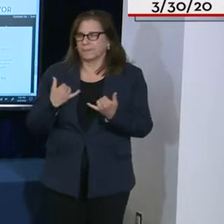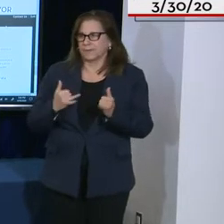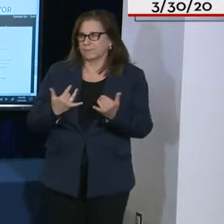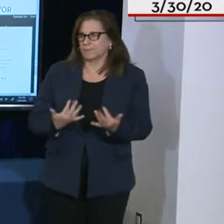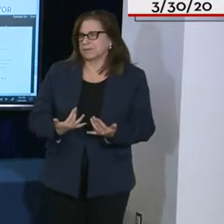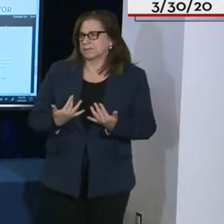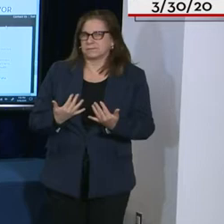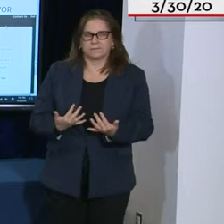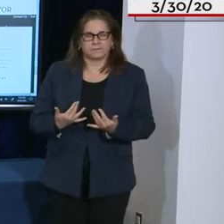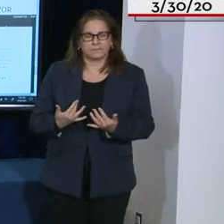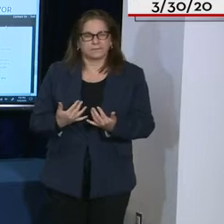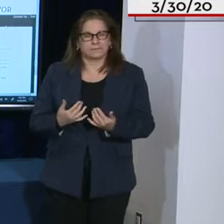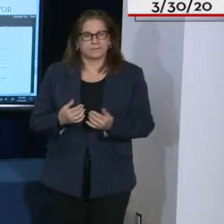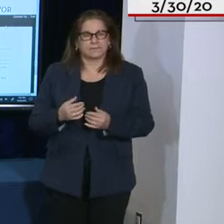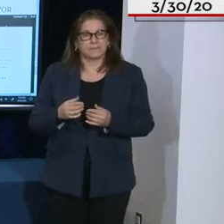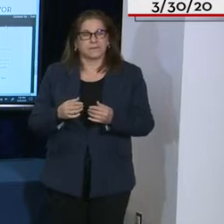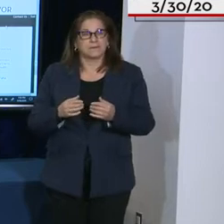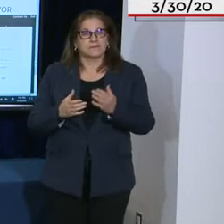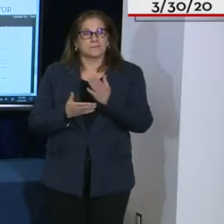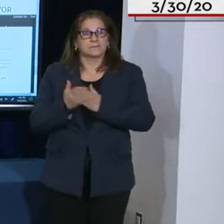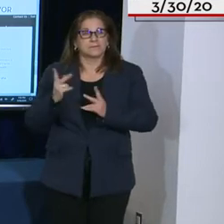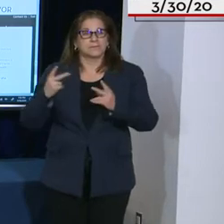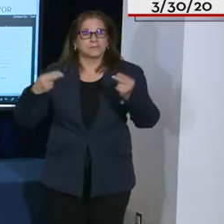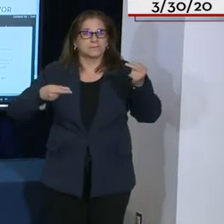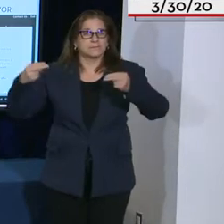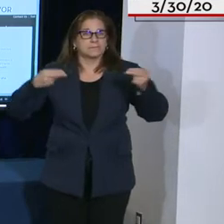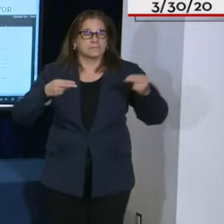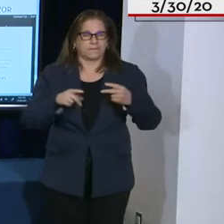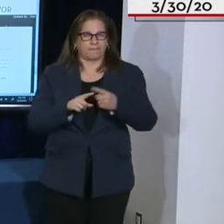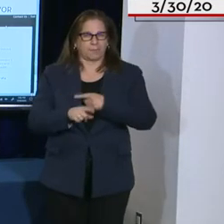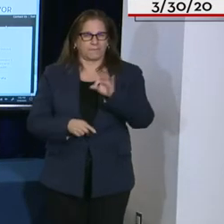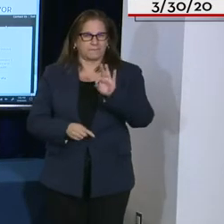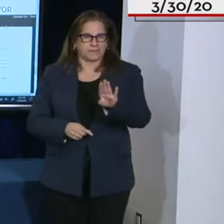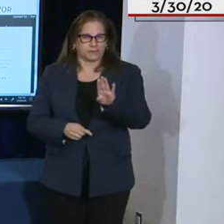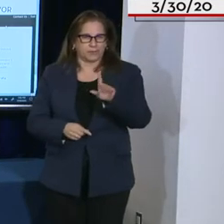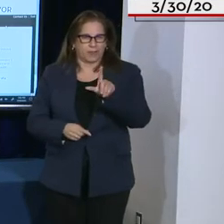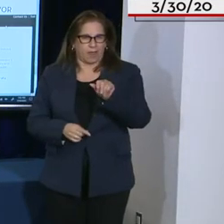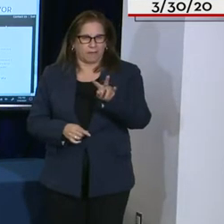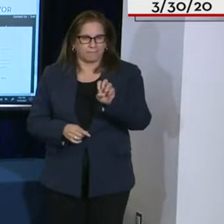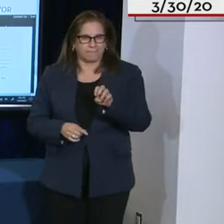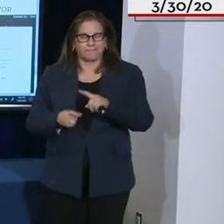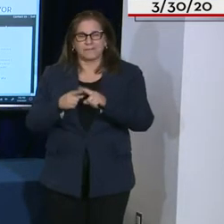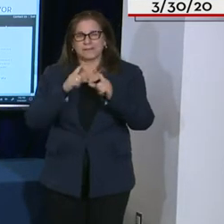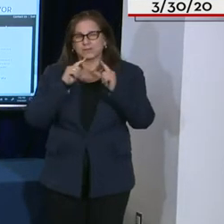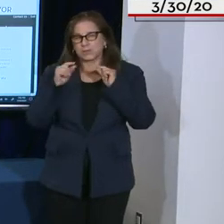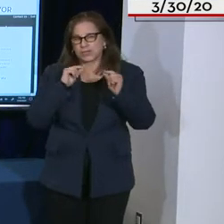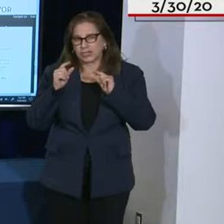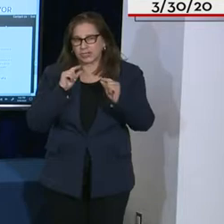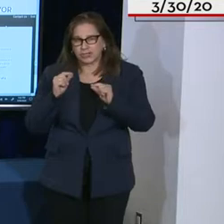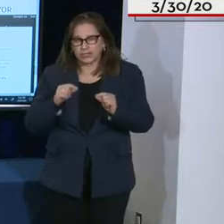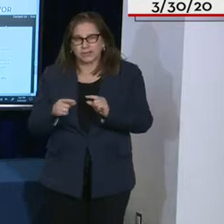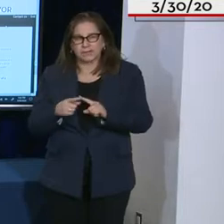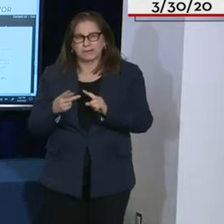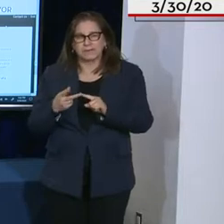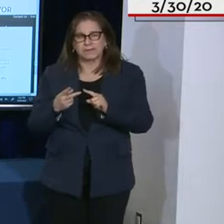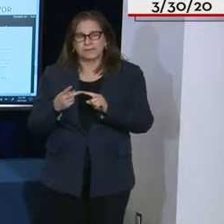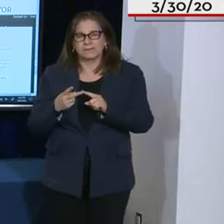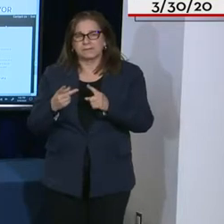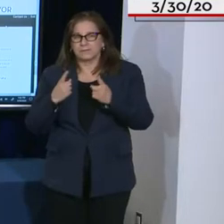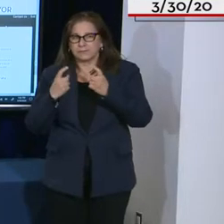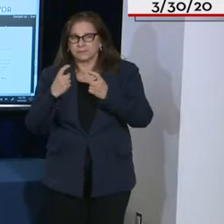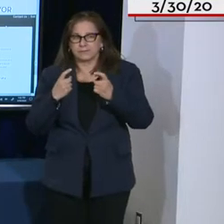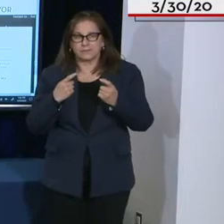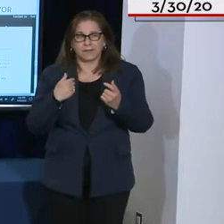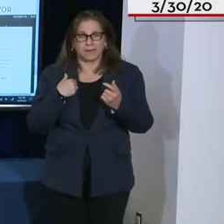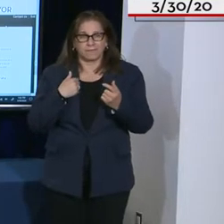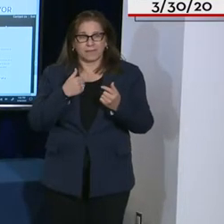joining us on our Facebook Live and Twitter. So if you would please as well, if you have questions related to these micro grants for